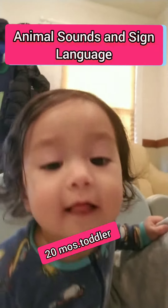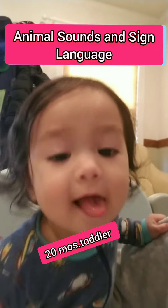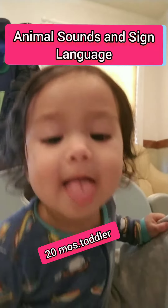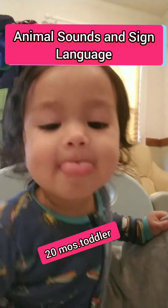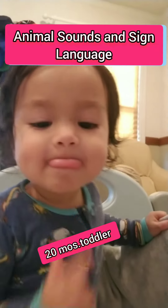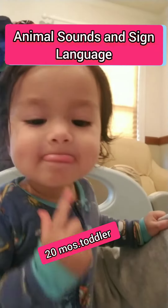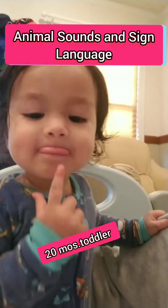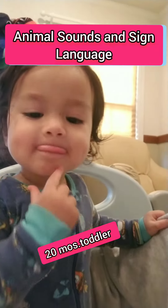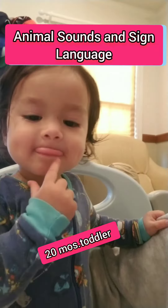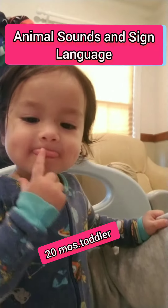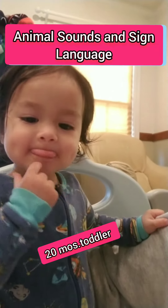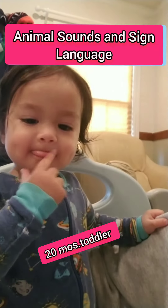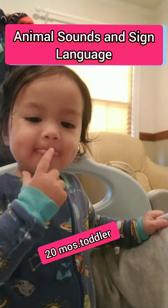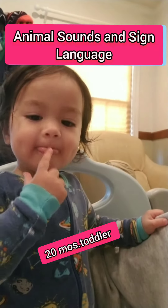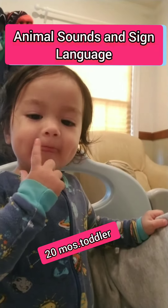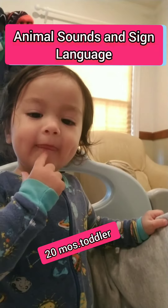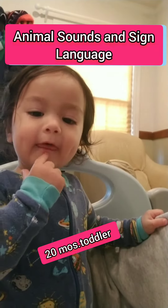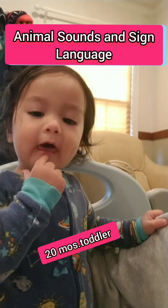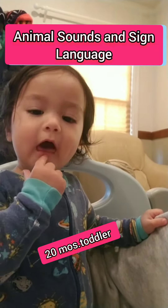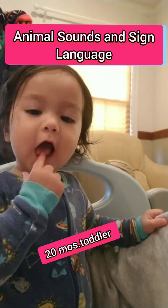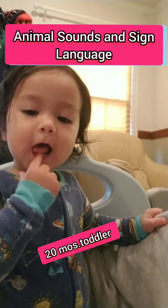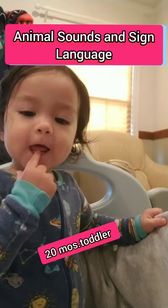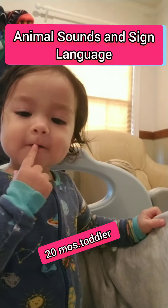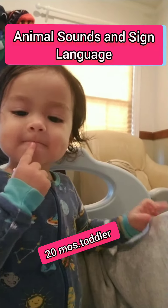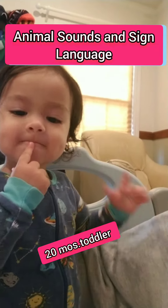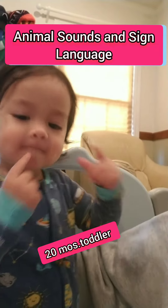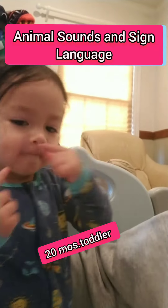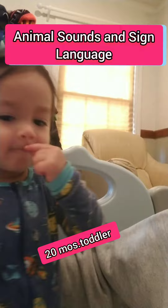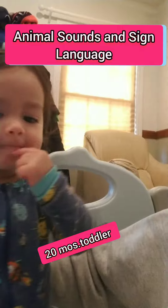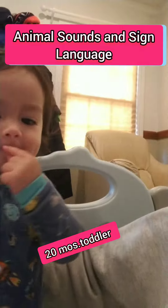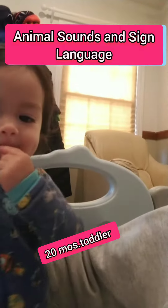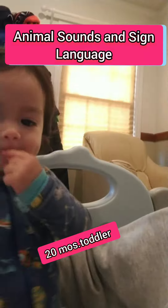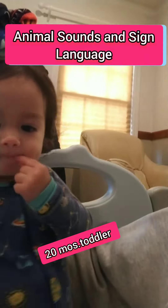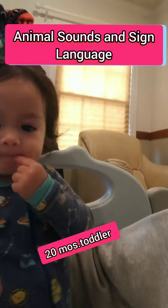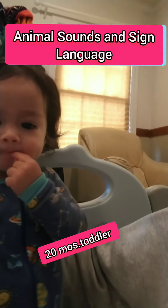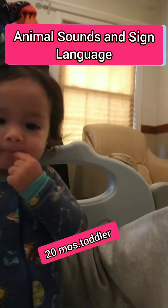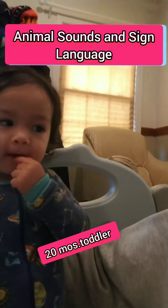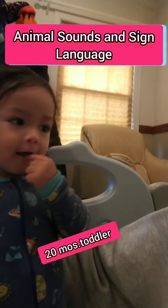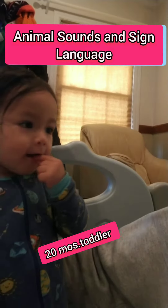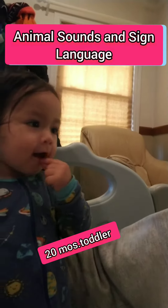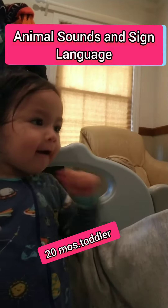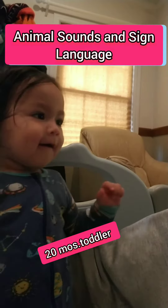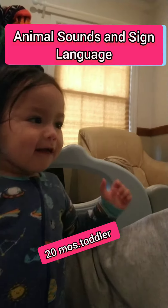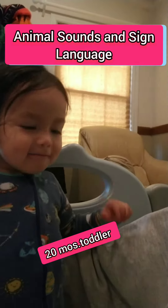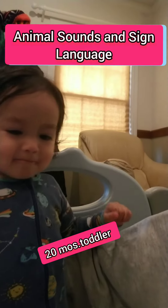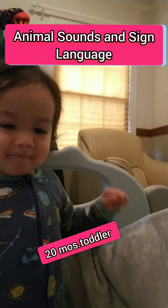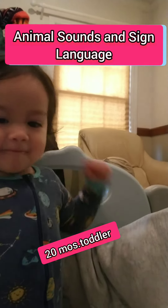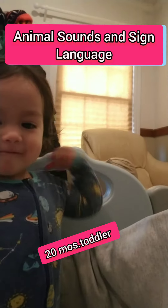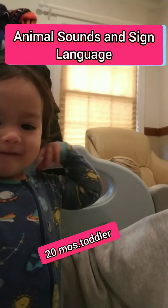eat very good how about drink a